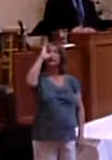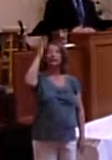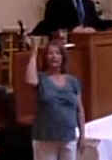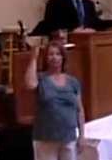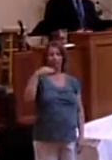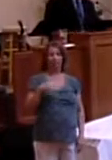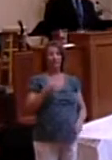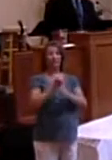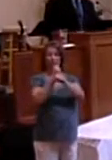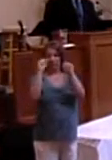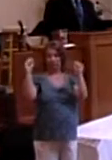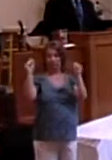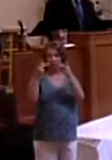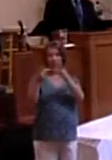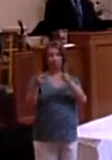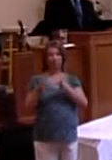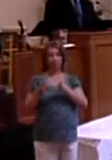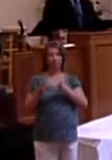in refuge.